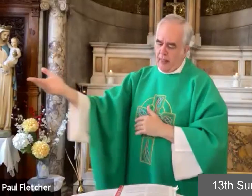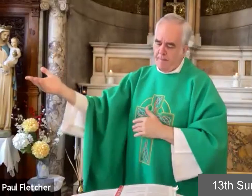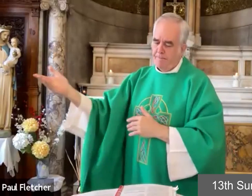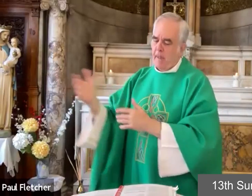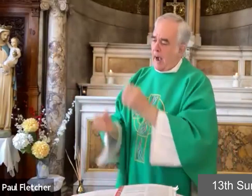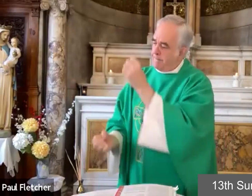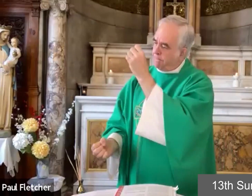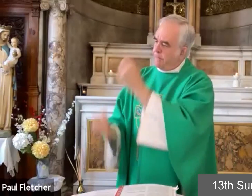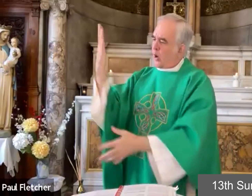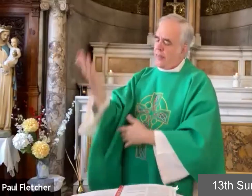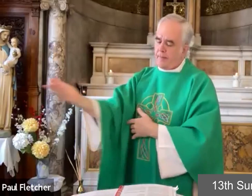them, burn them.